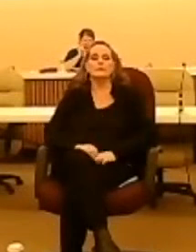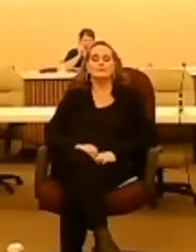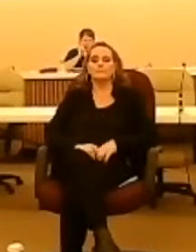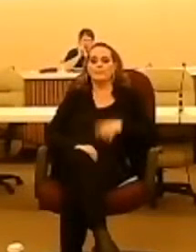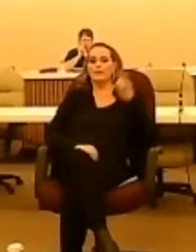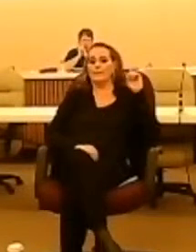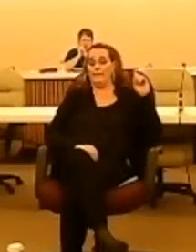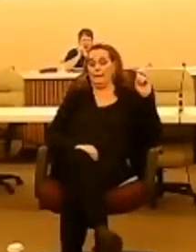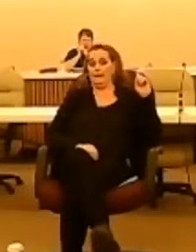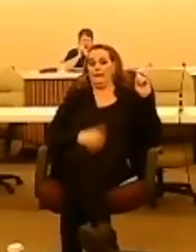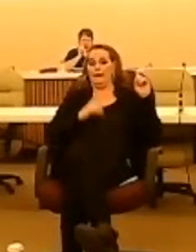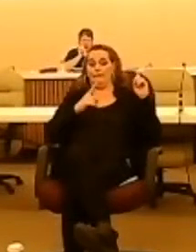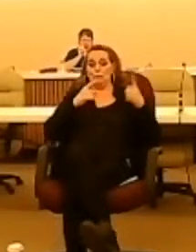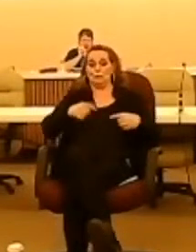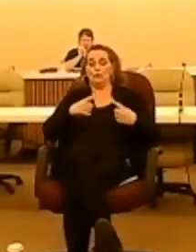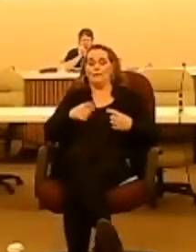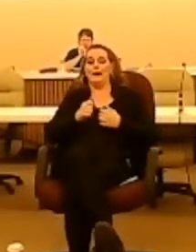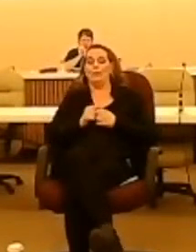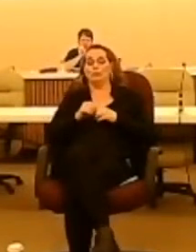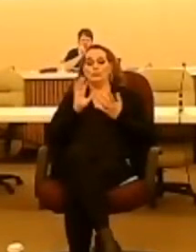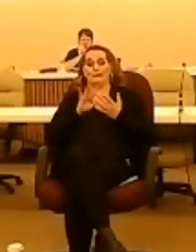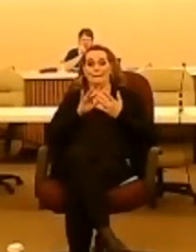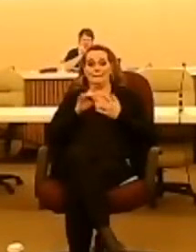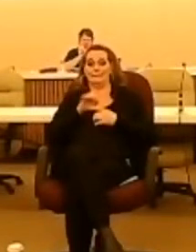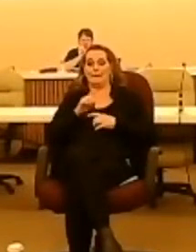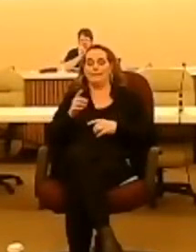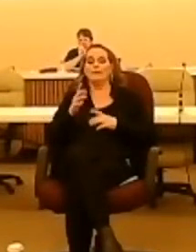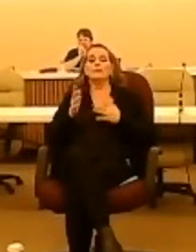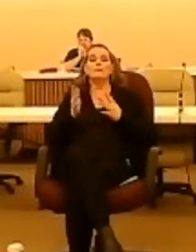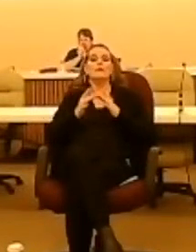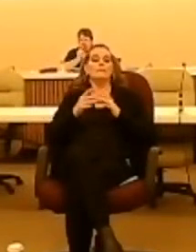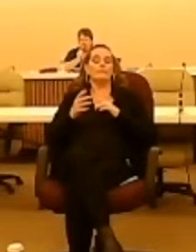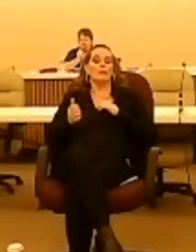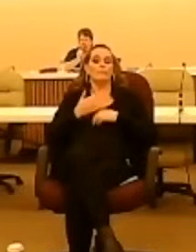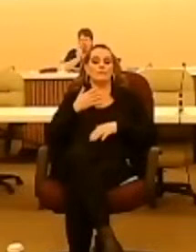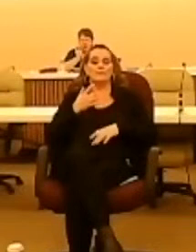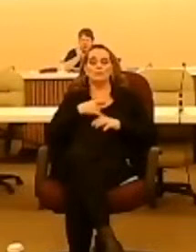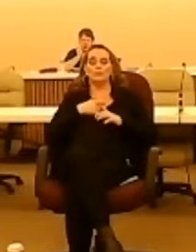you're having trouble finding out how to contact them, feel free to send email to